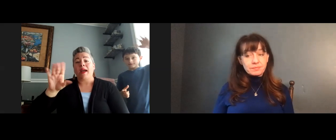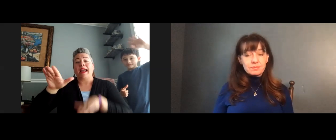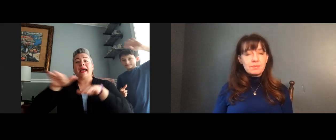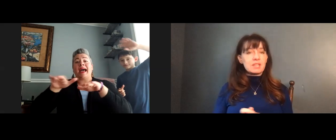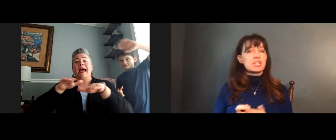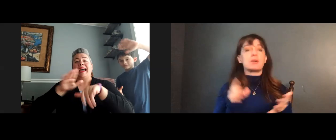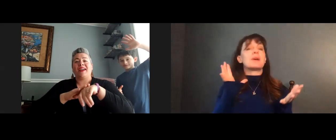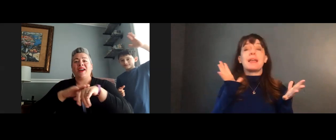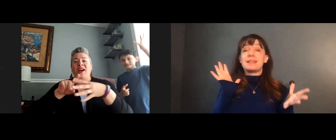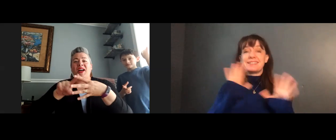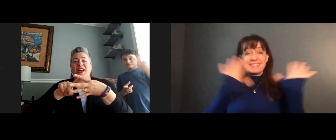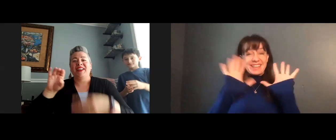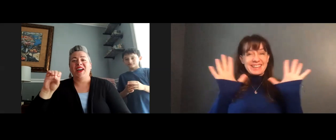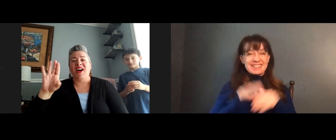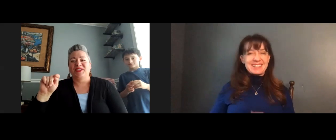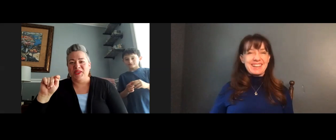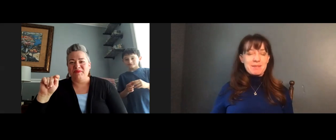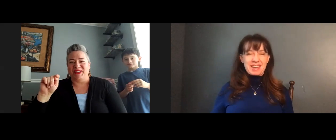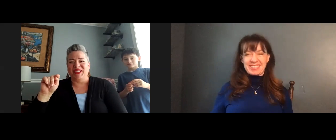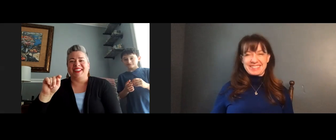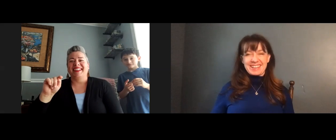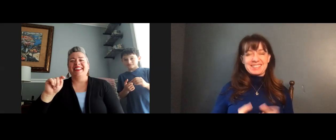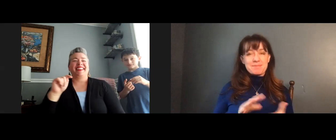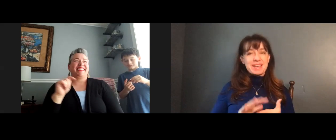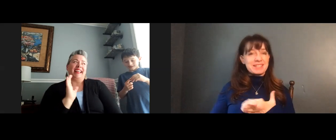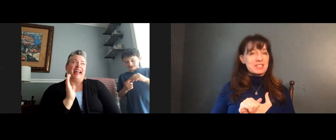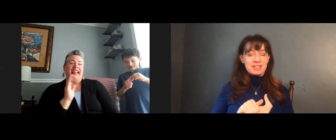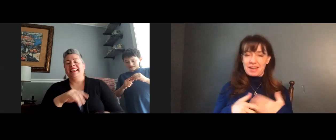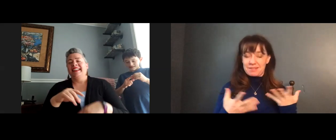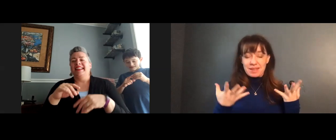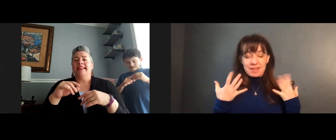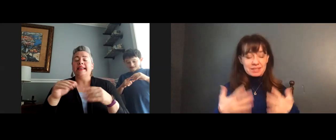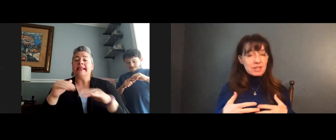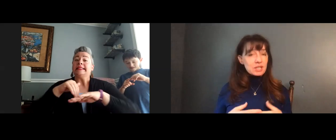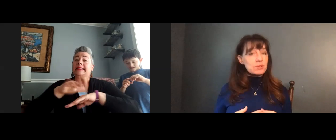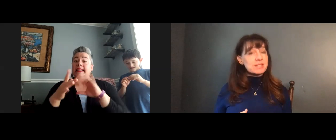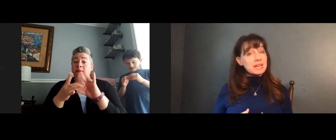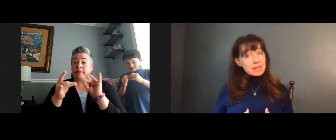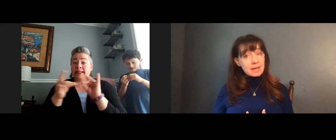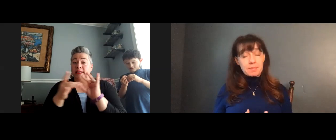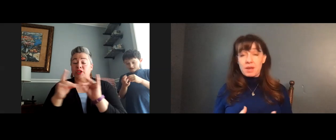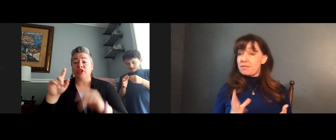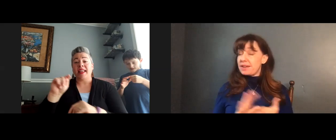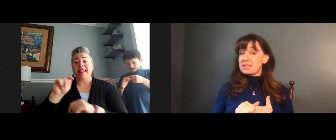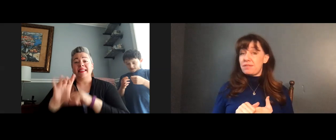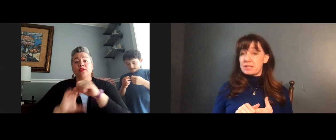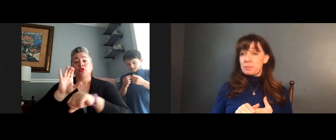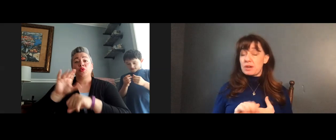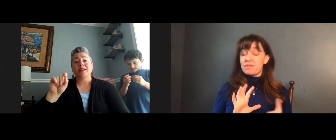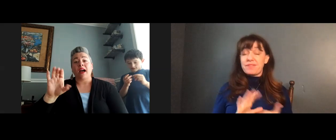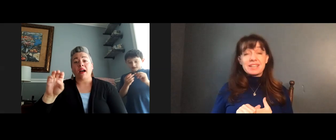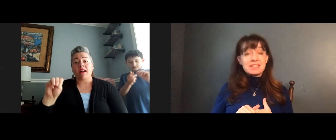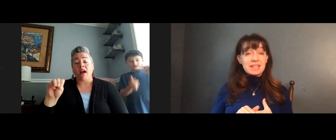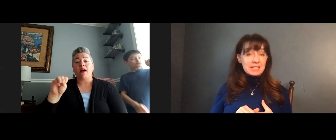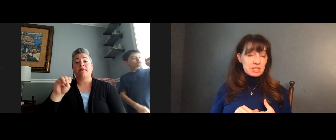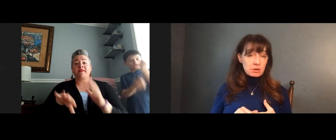so send us a hey patrick send us a message uh thisalyncoos.com find us on facebook